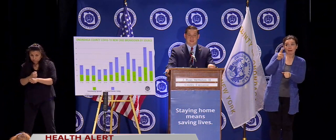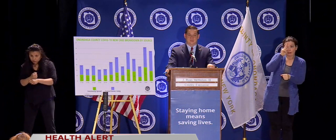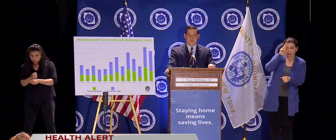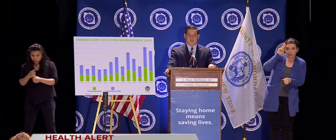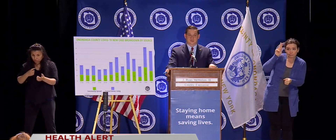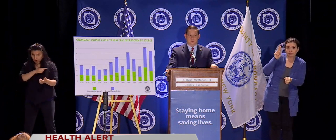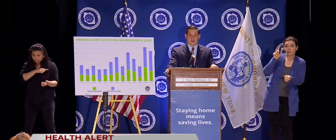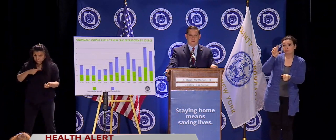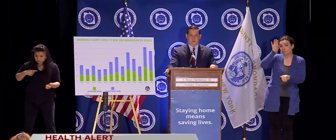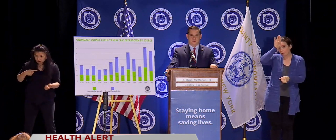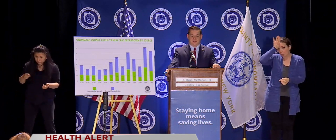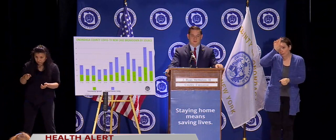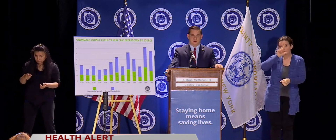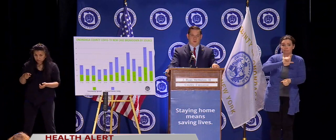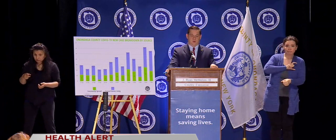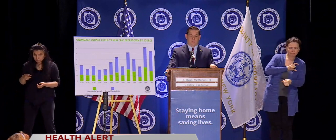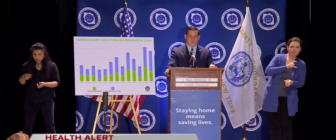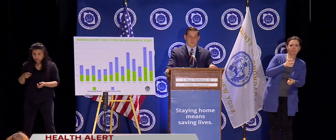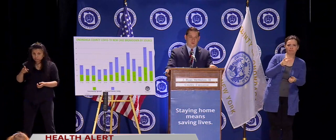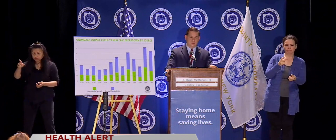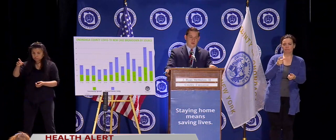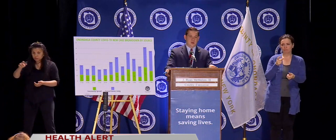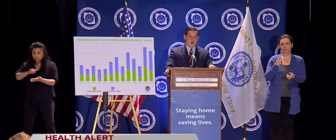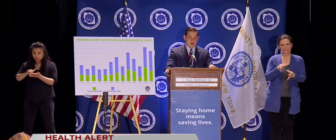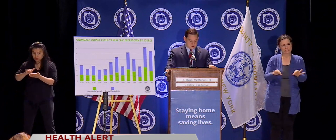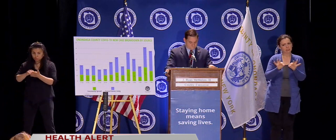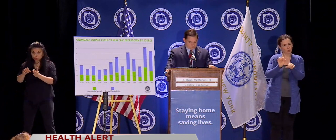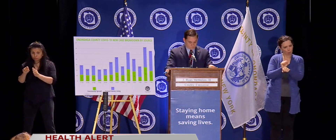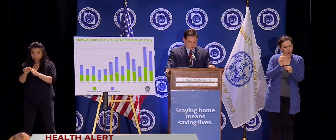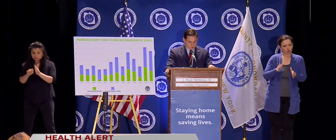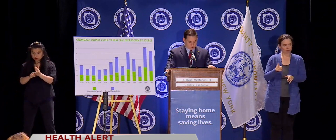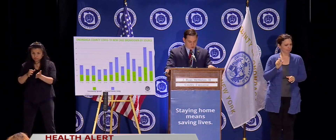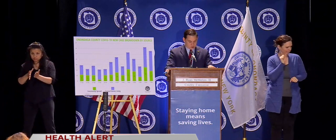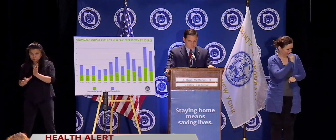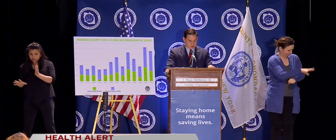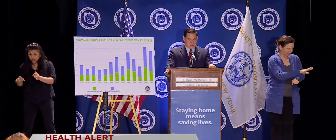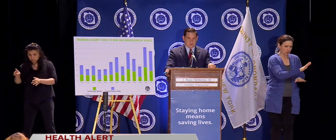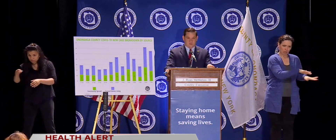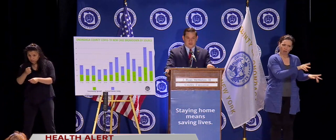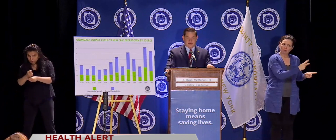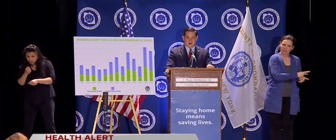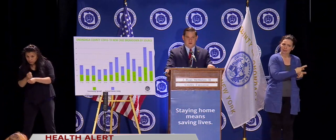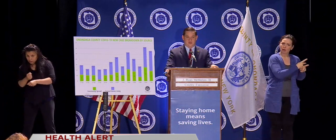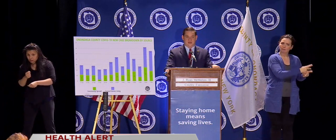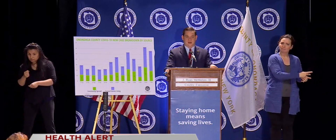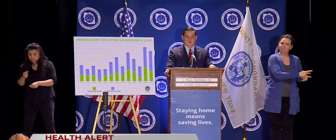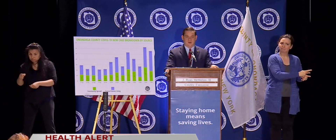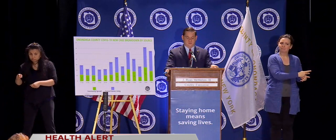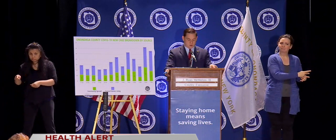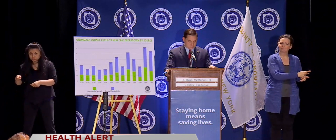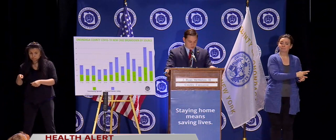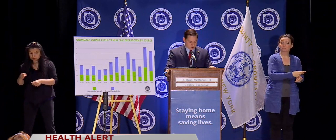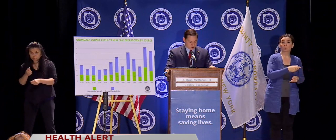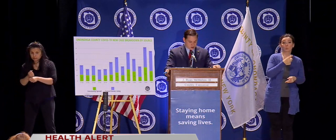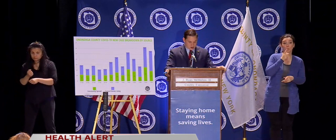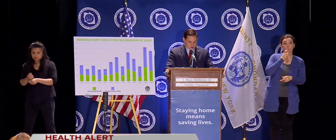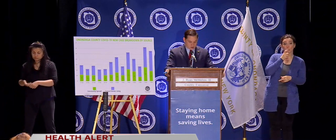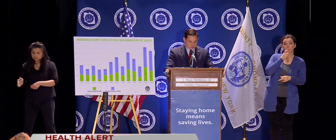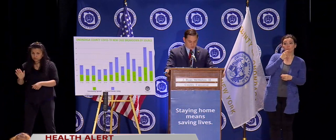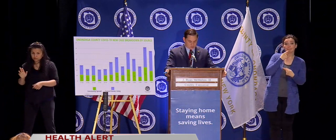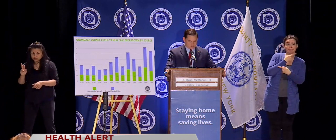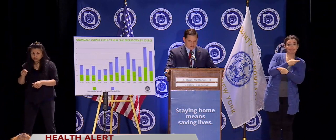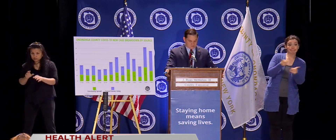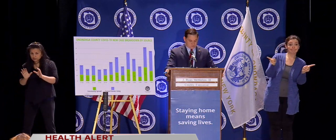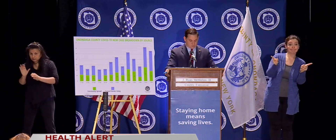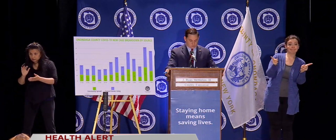This is deemed essential by the Empire State Development Corporation. And you need help for daycare, your daycare falls apart,